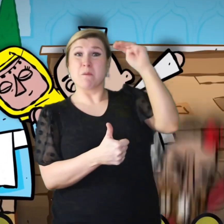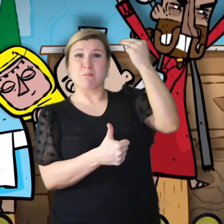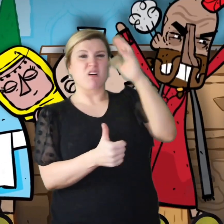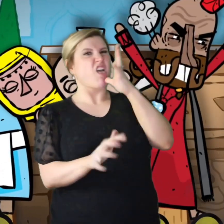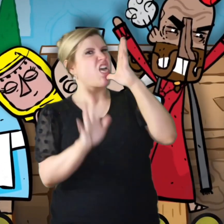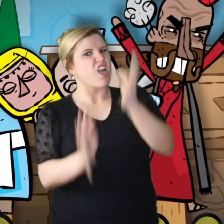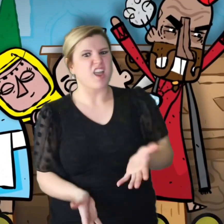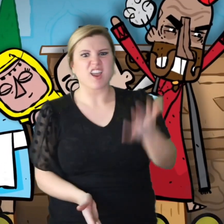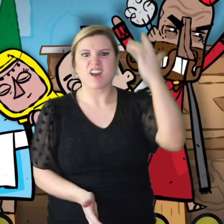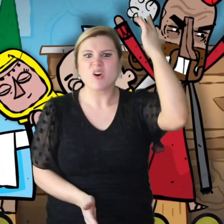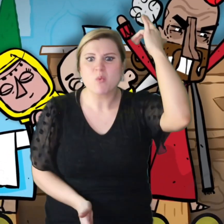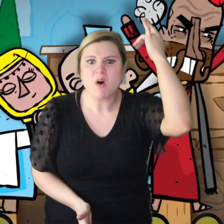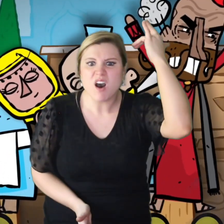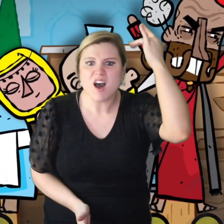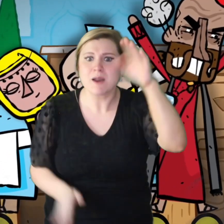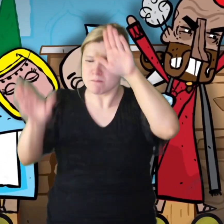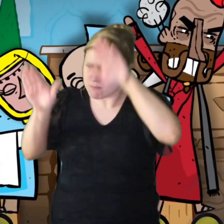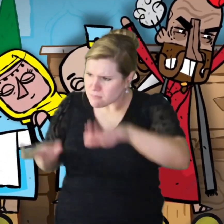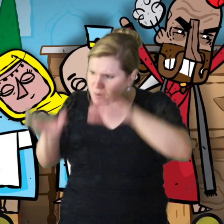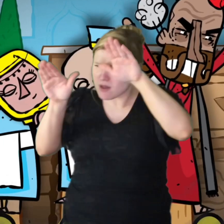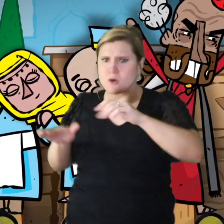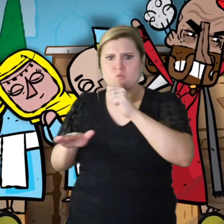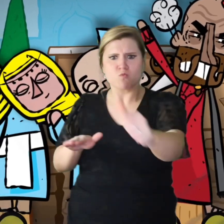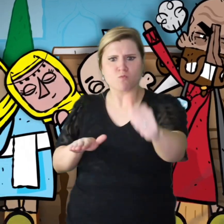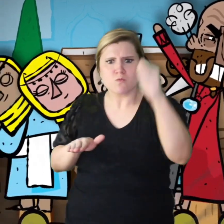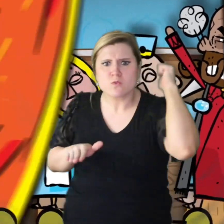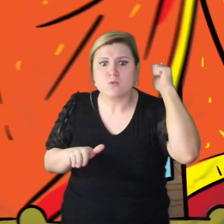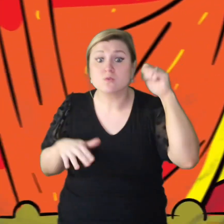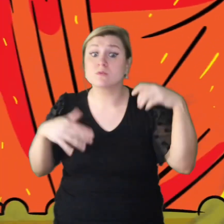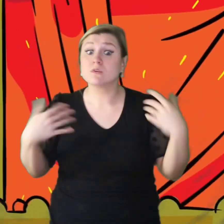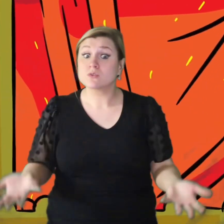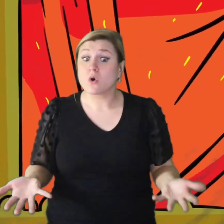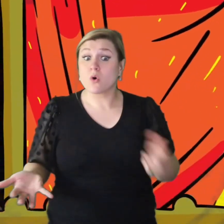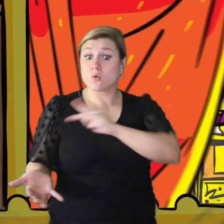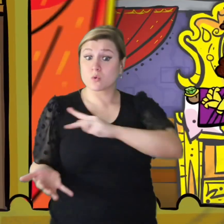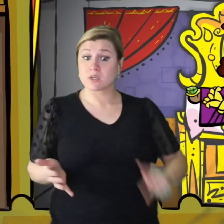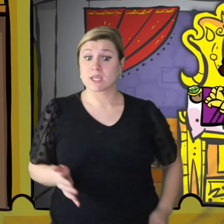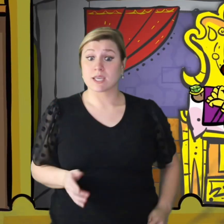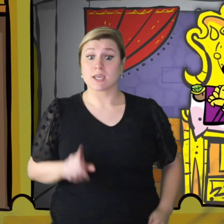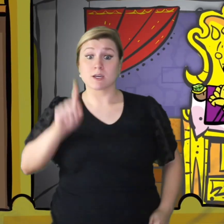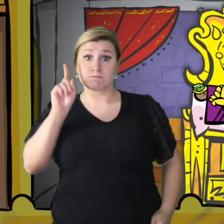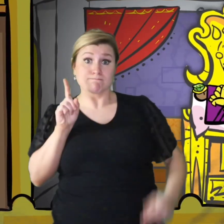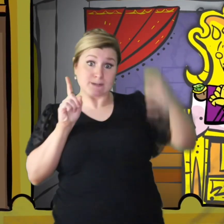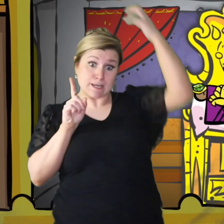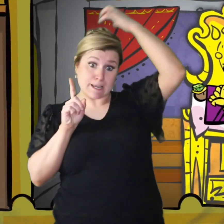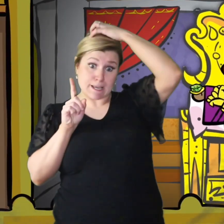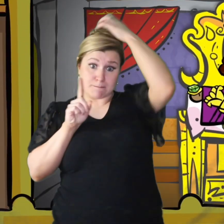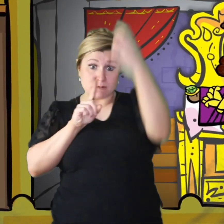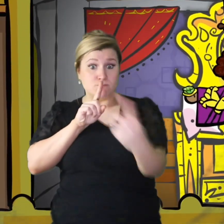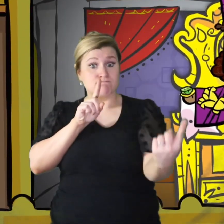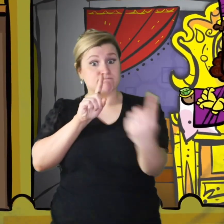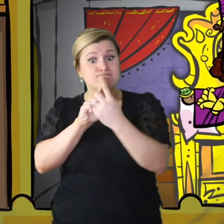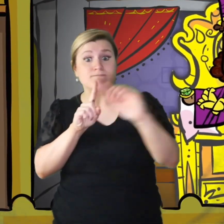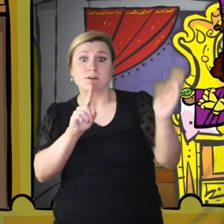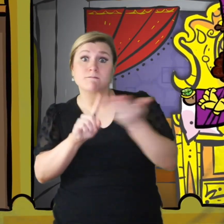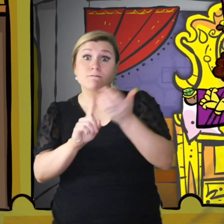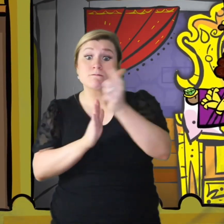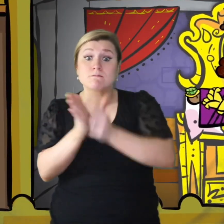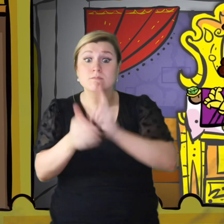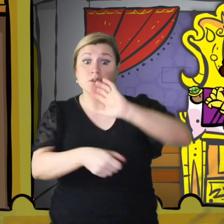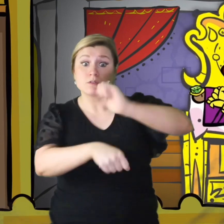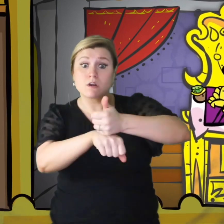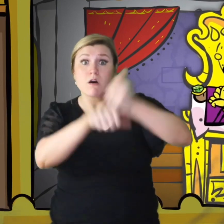Mordecai because Mordecai wouldn't bow down to him. So Haman convinced King Xerxes to make a decree to kill